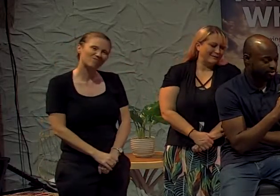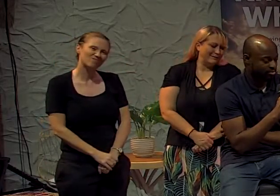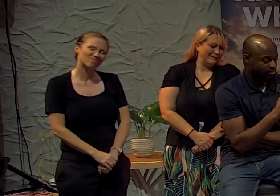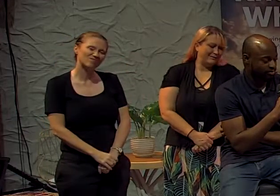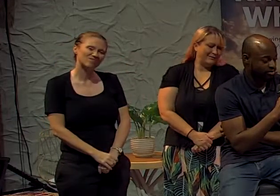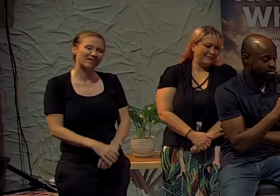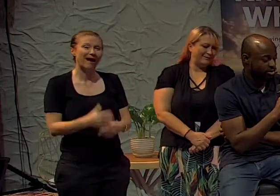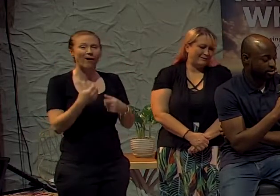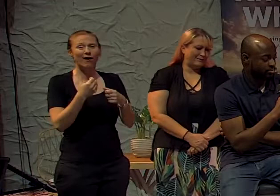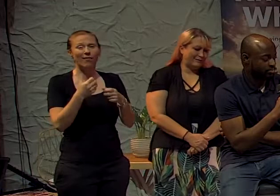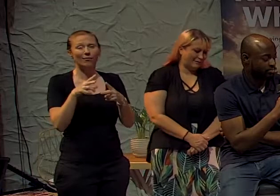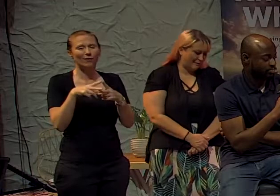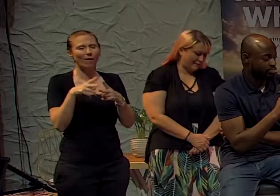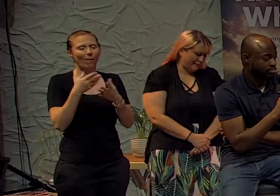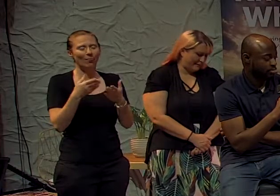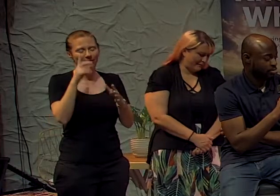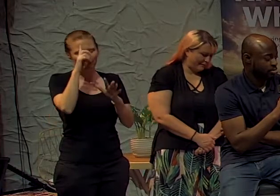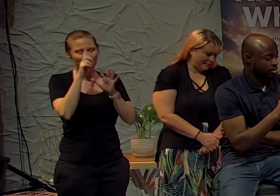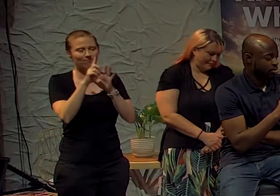try to be brief here.